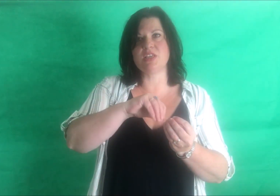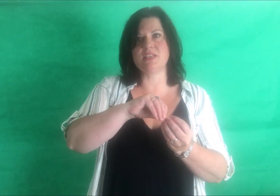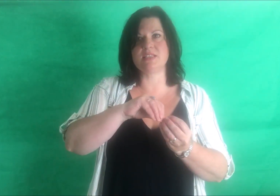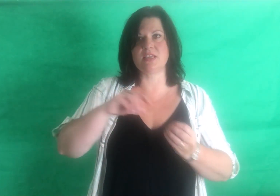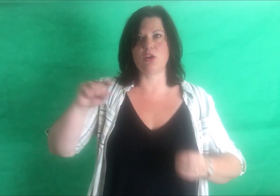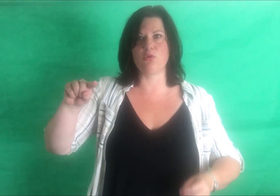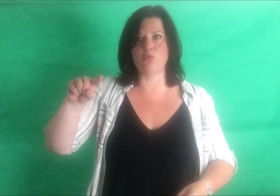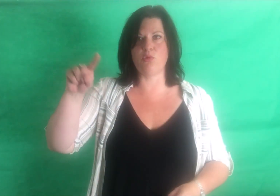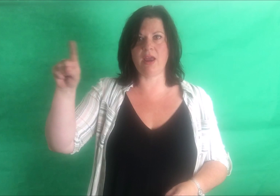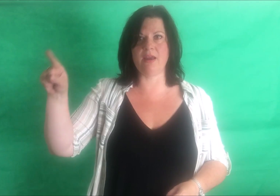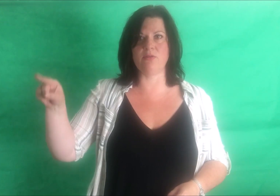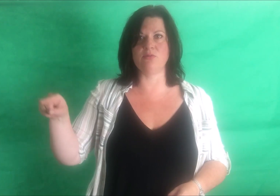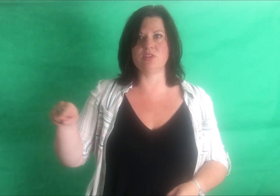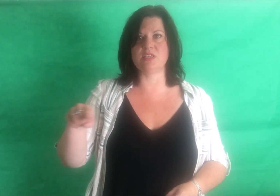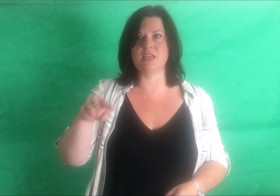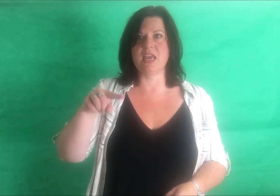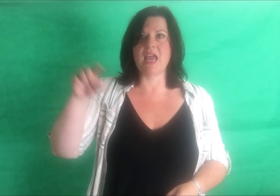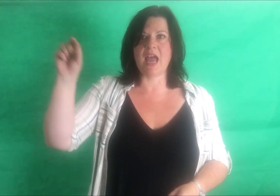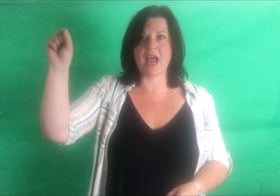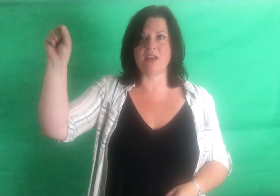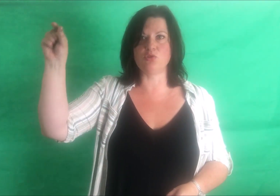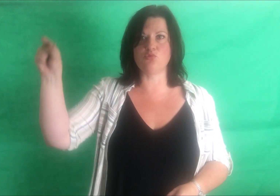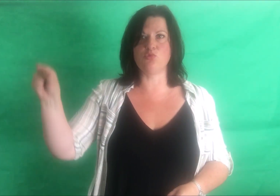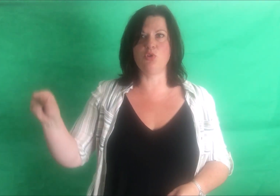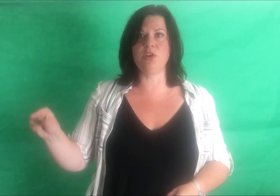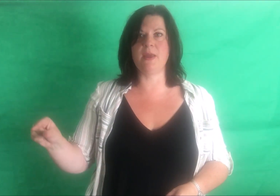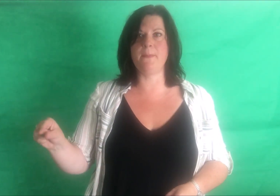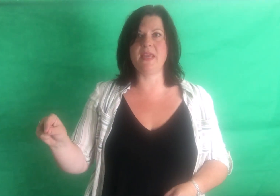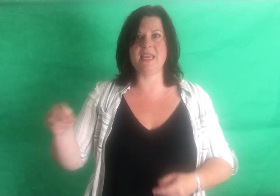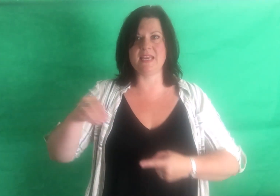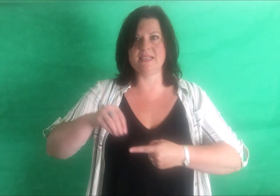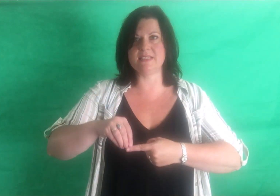Radishes round and runner beans